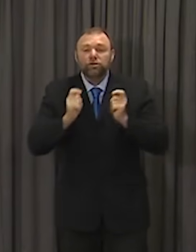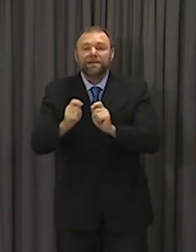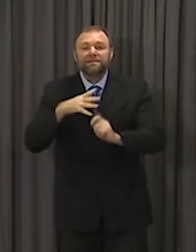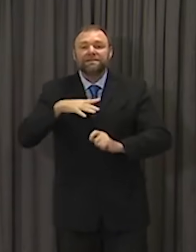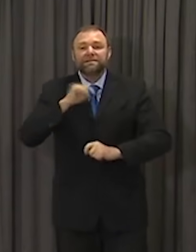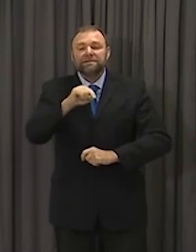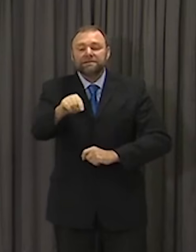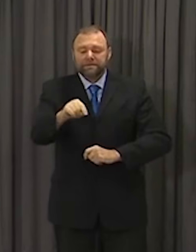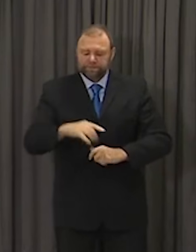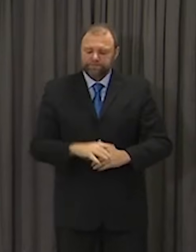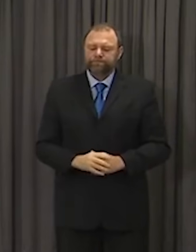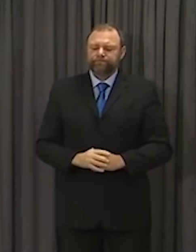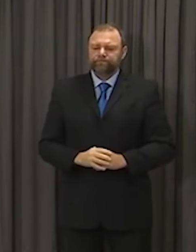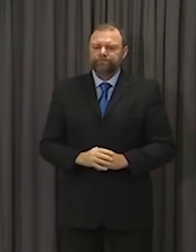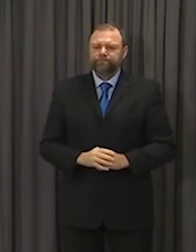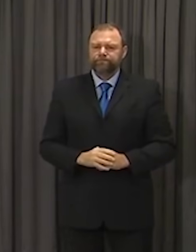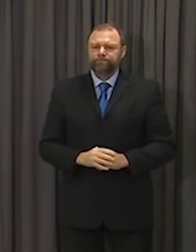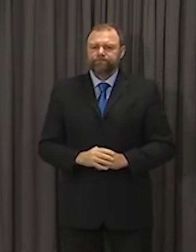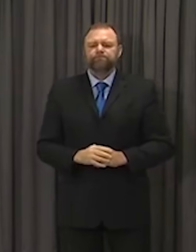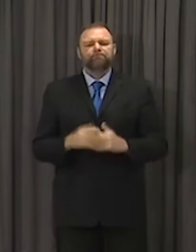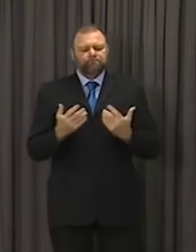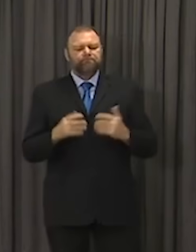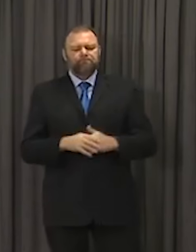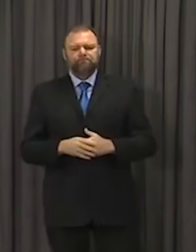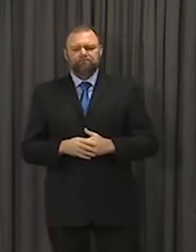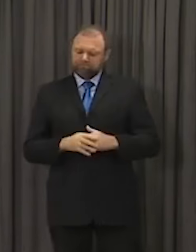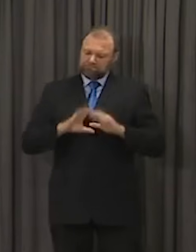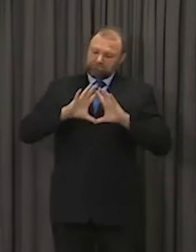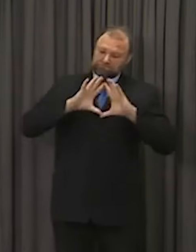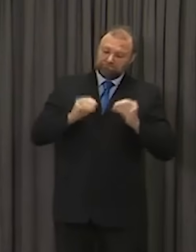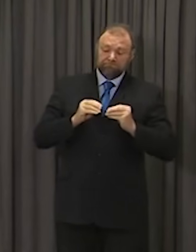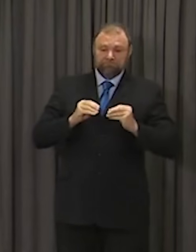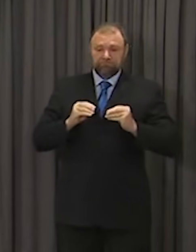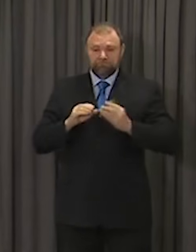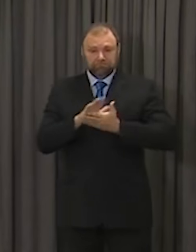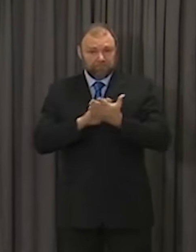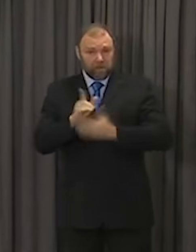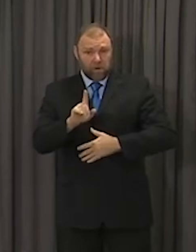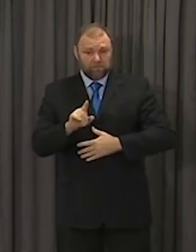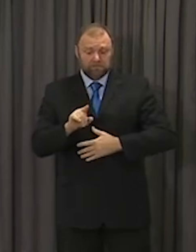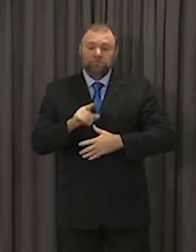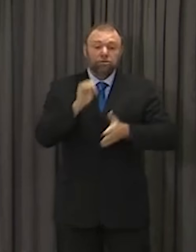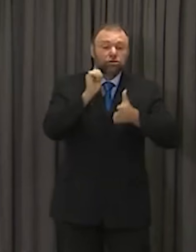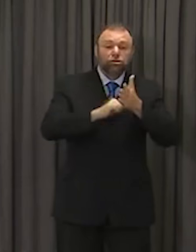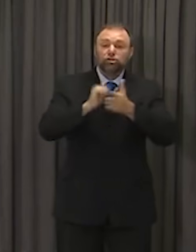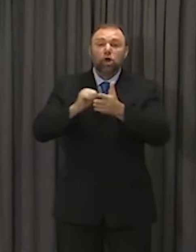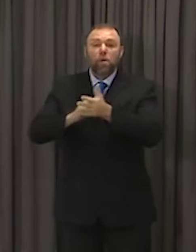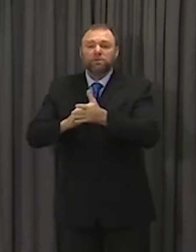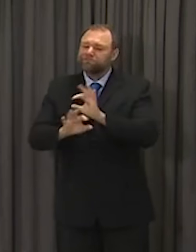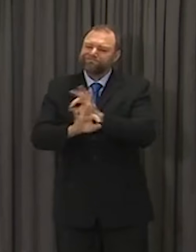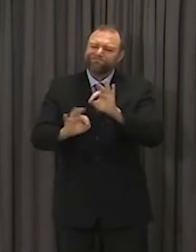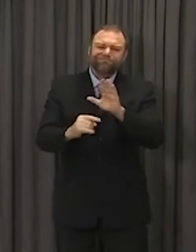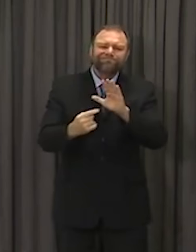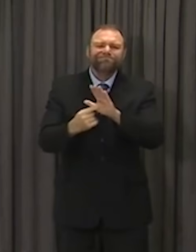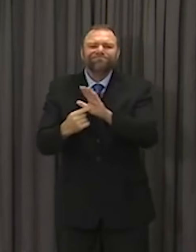that will follow. All of this means that all non-essential retail, including close